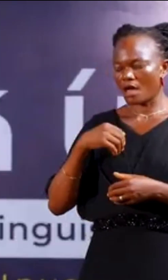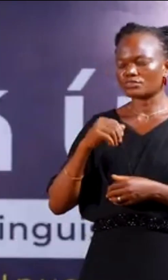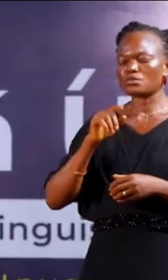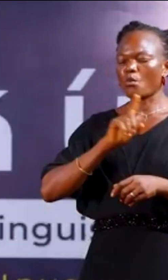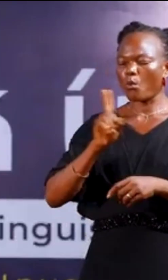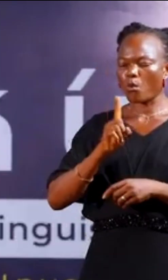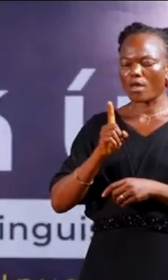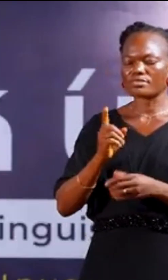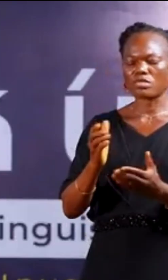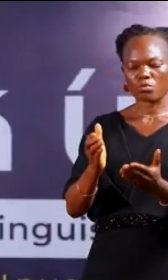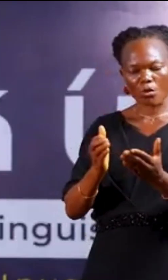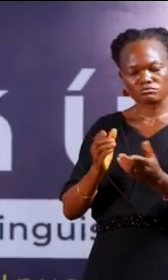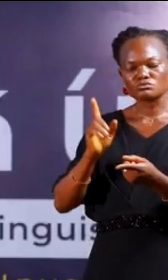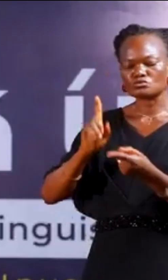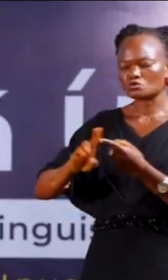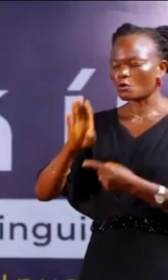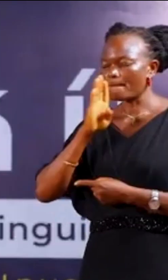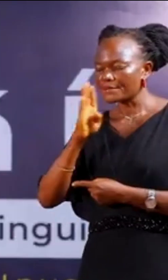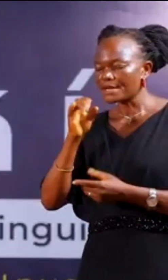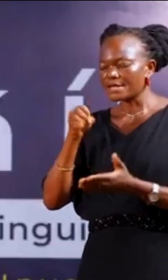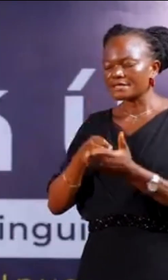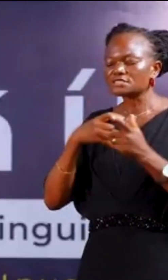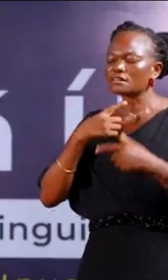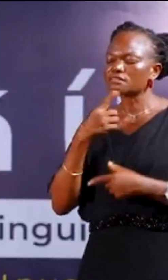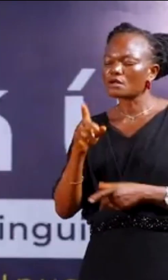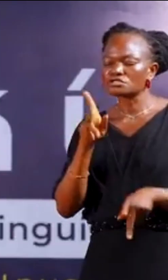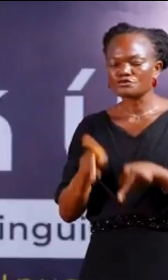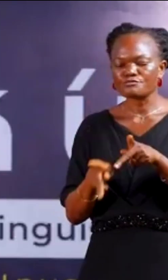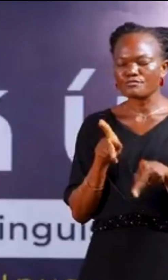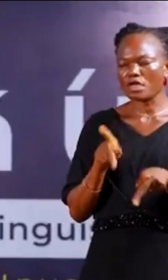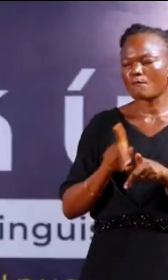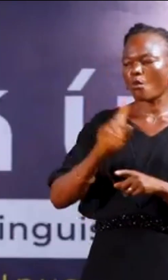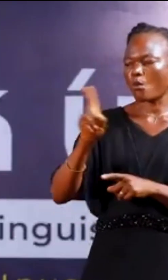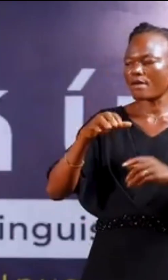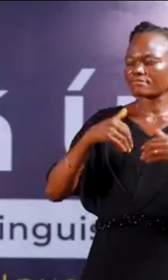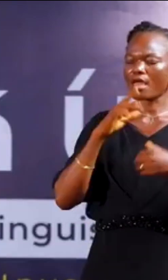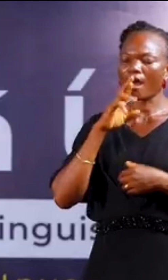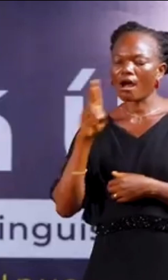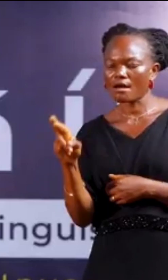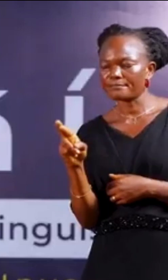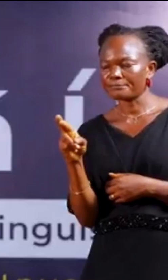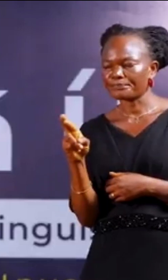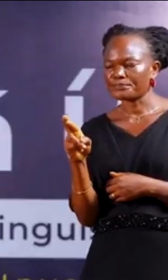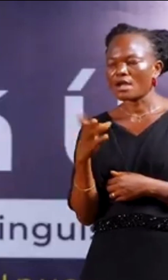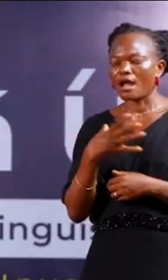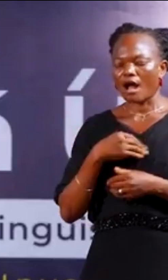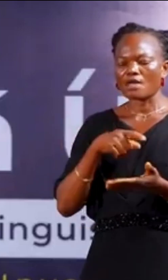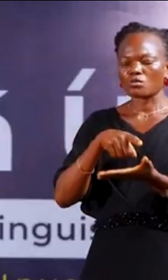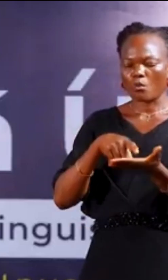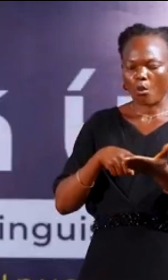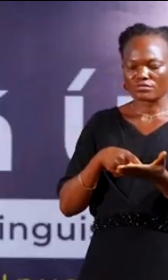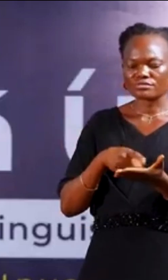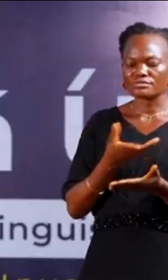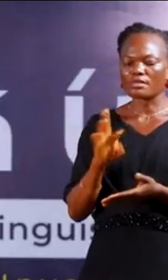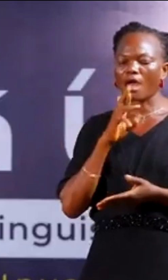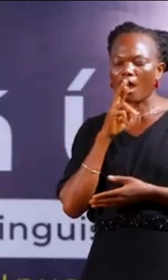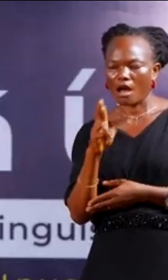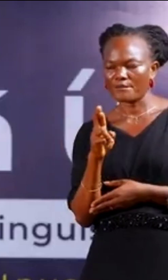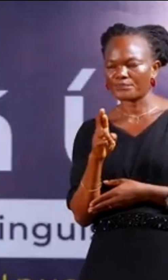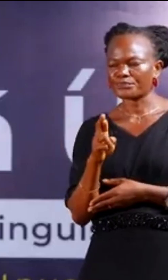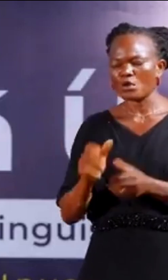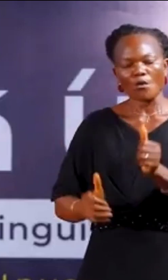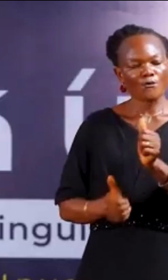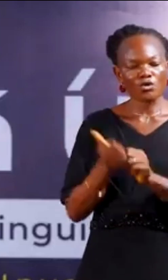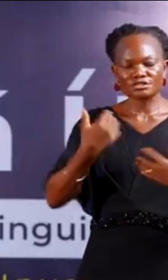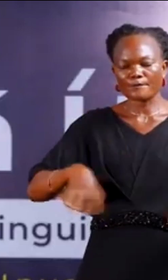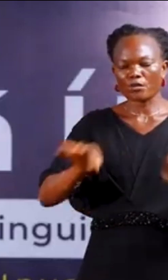where they ought to be. It also tells a people where they are and what they are.